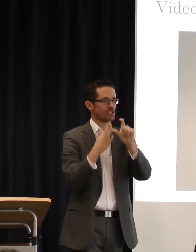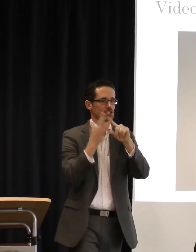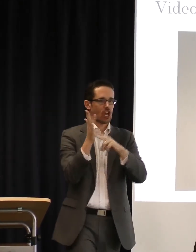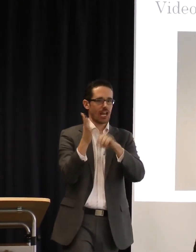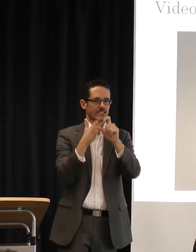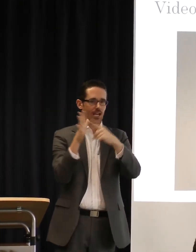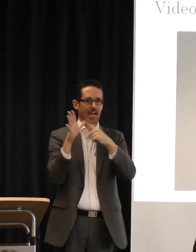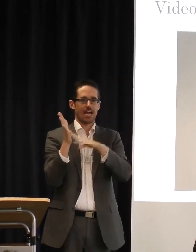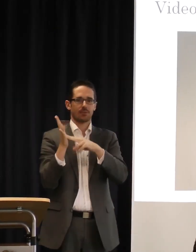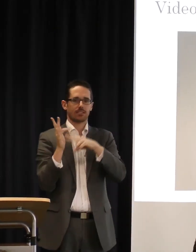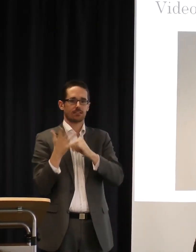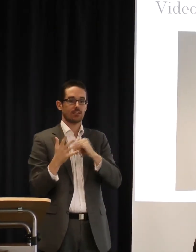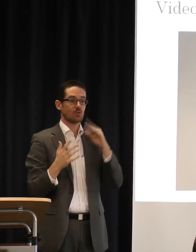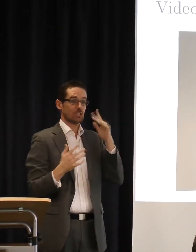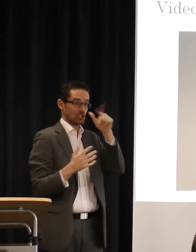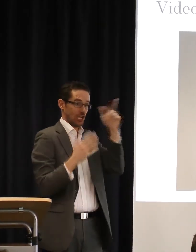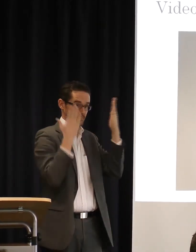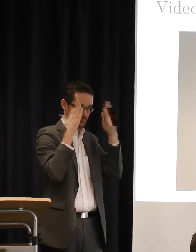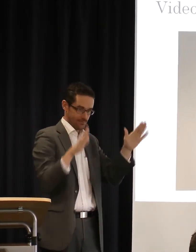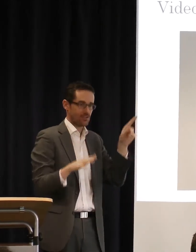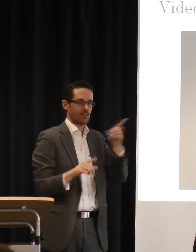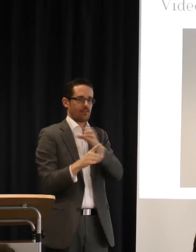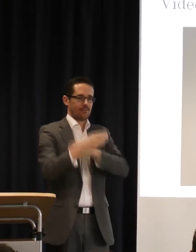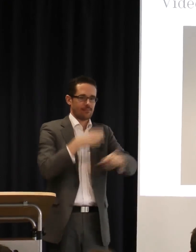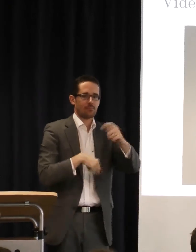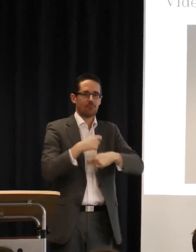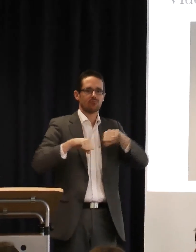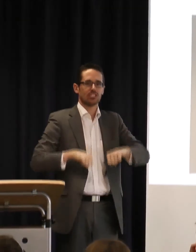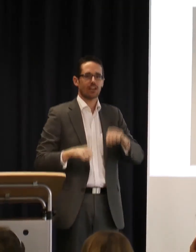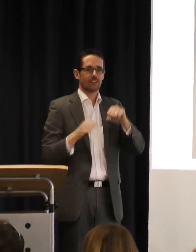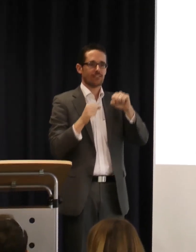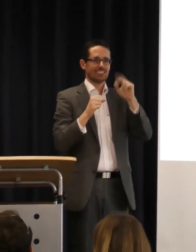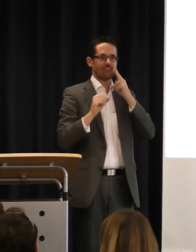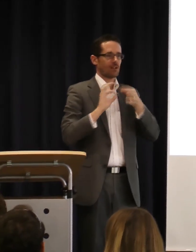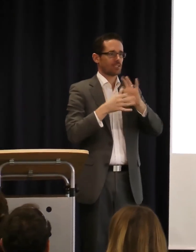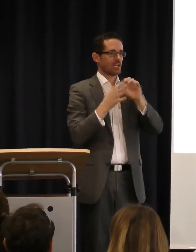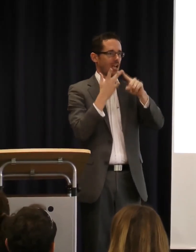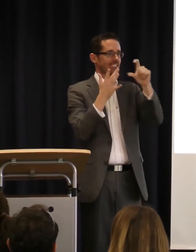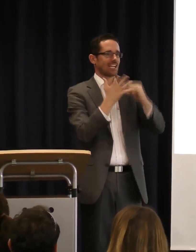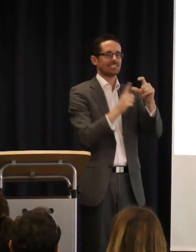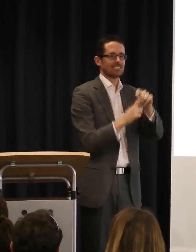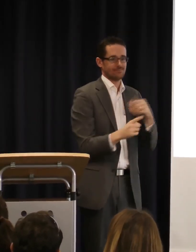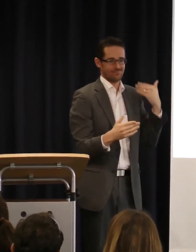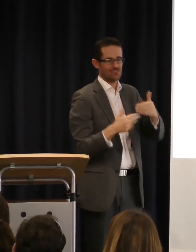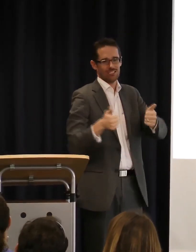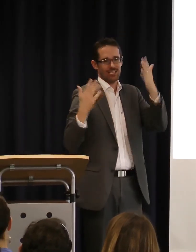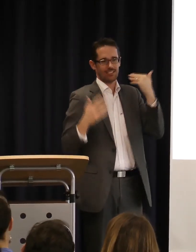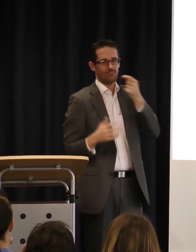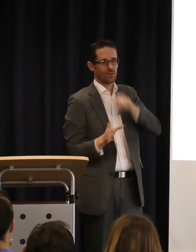but Donalda Ammons was unwell, so was unable to present this. Donalda was the Vice President of the International Committee of Sports for the